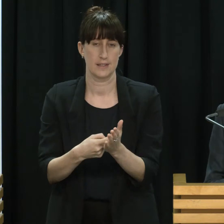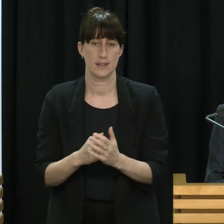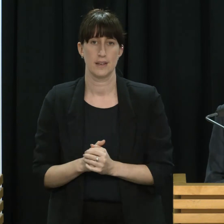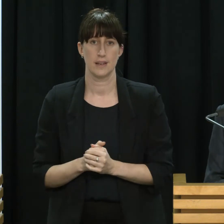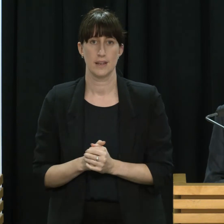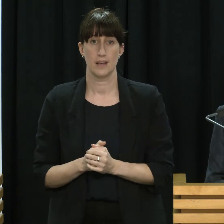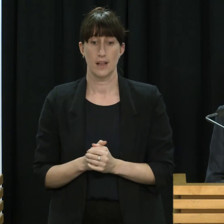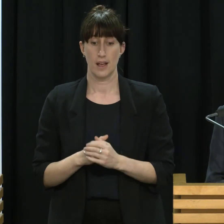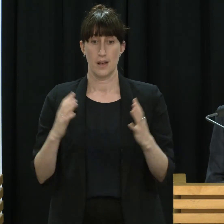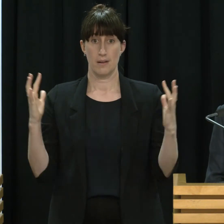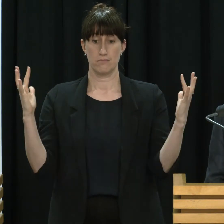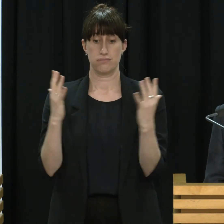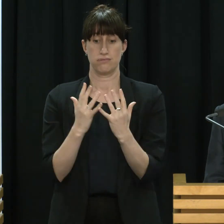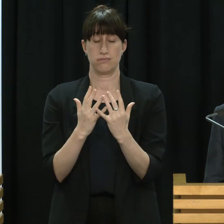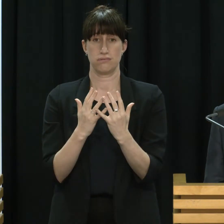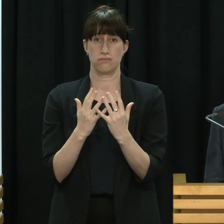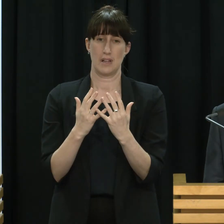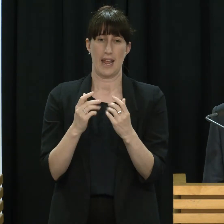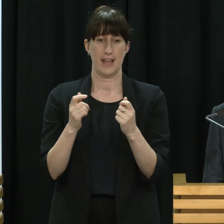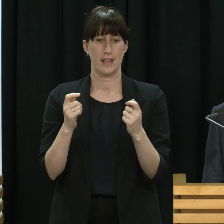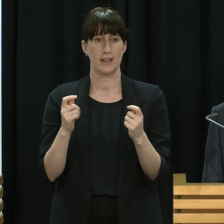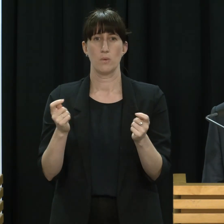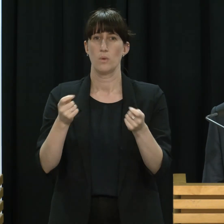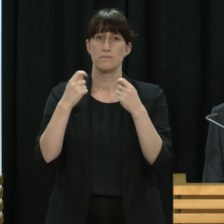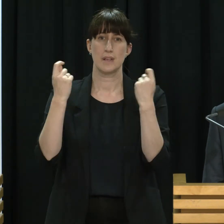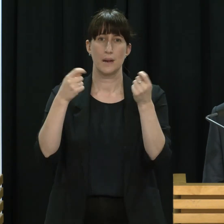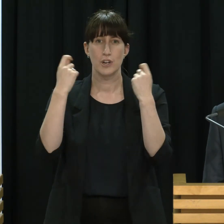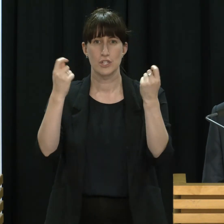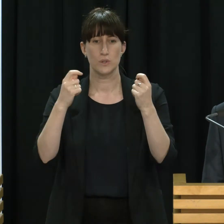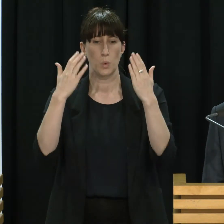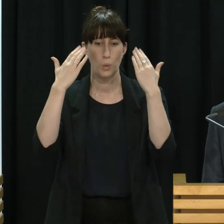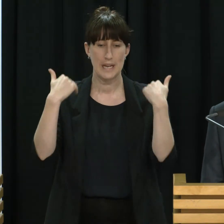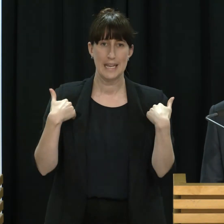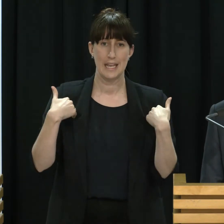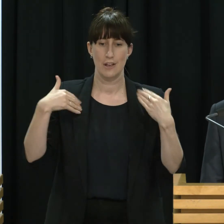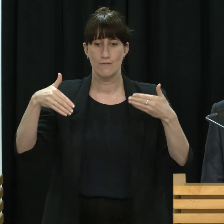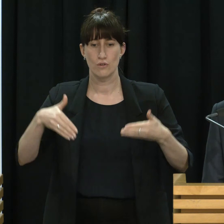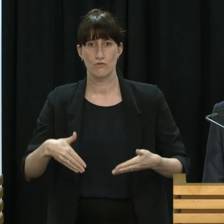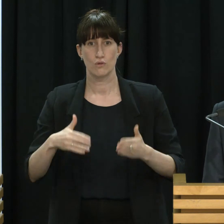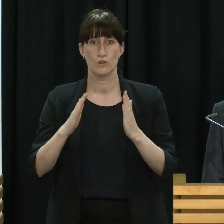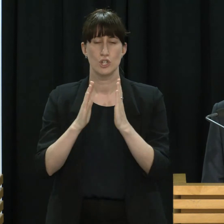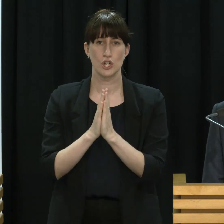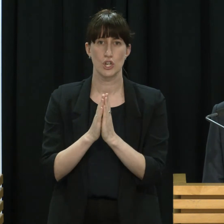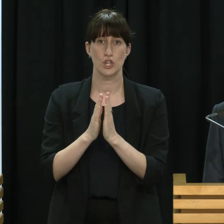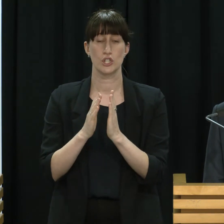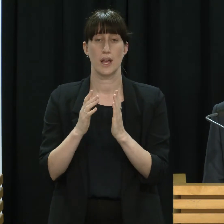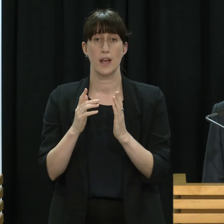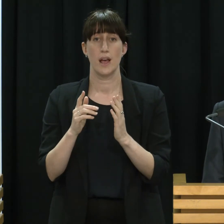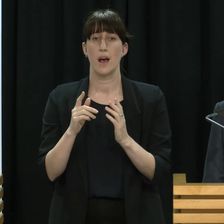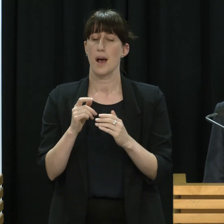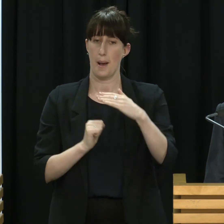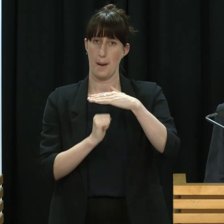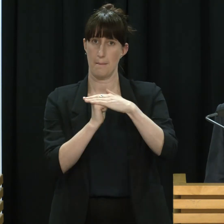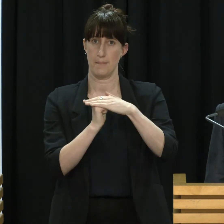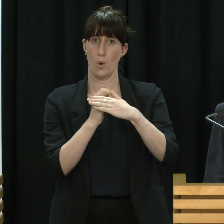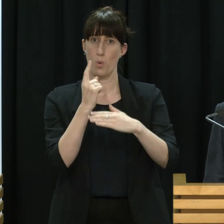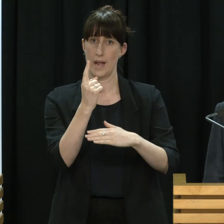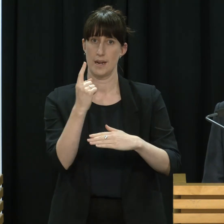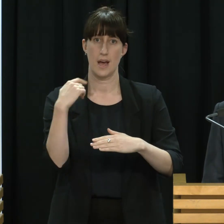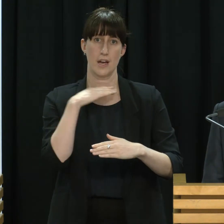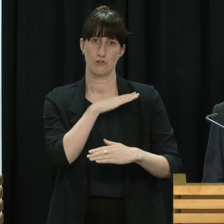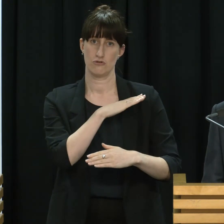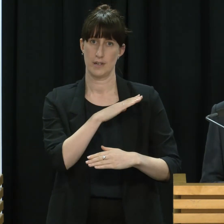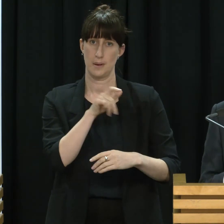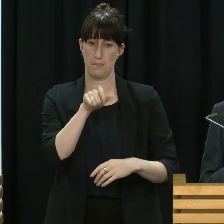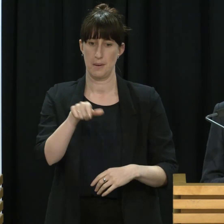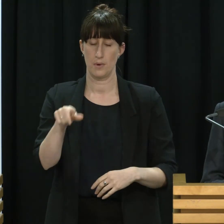than 100 people, and this includes at weddings, funerals, birthdays and tangihanga. And businesses, of course, must display a QR